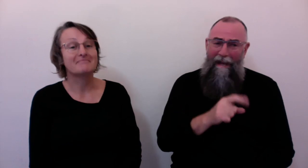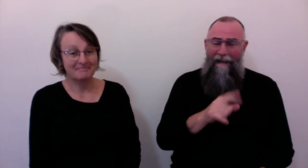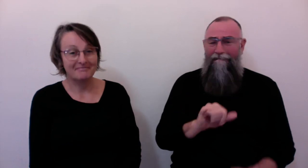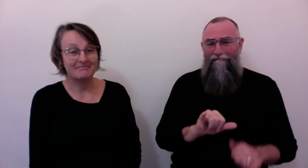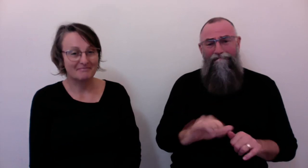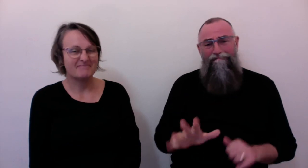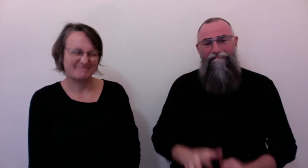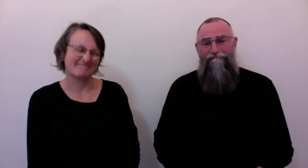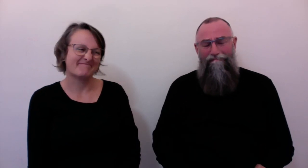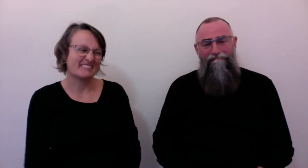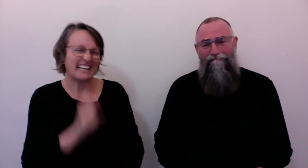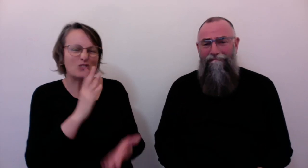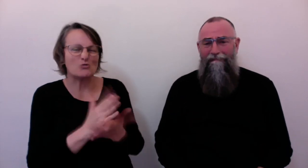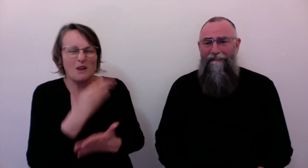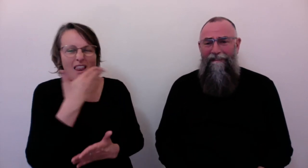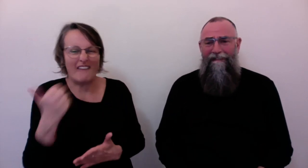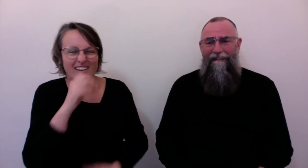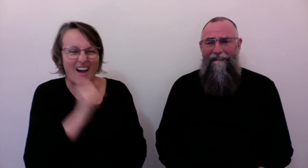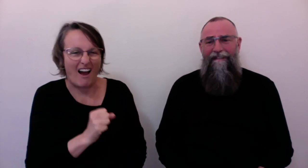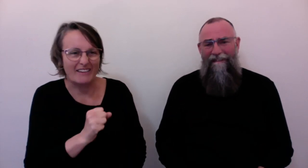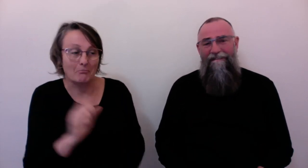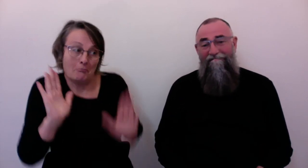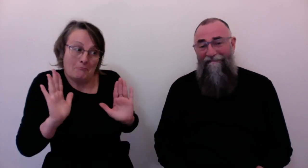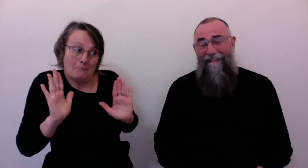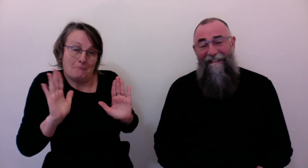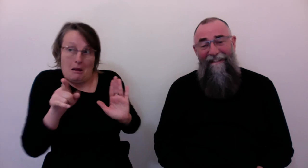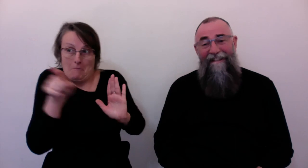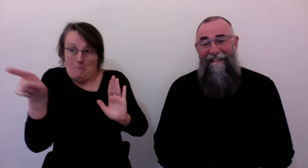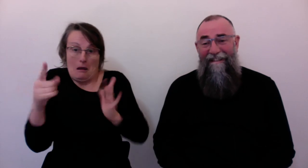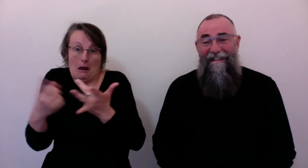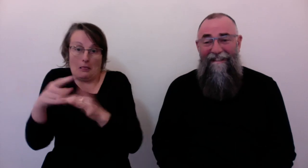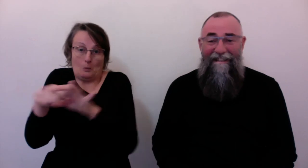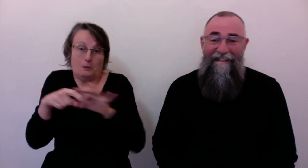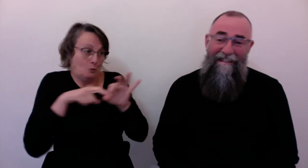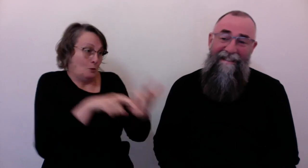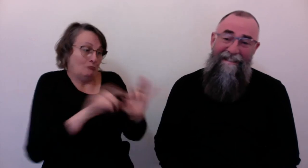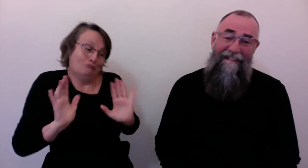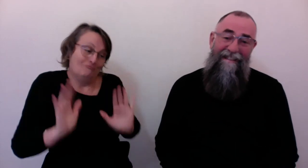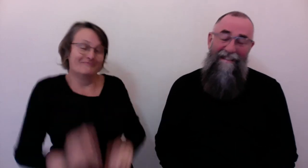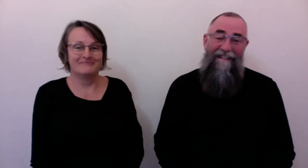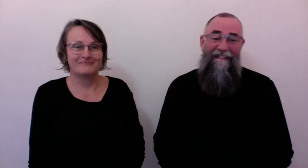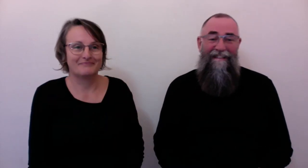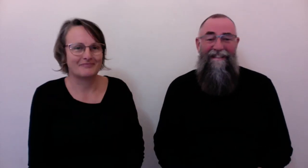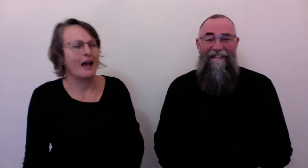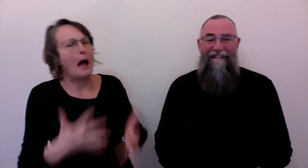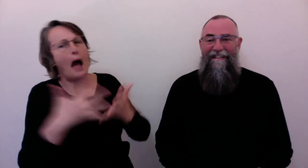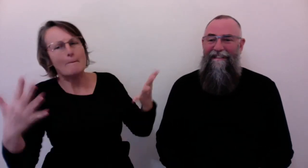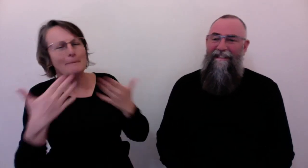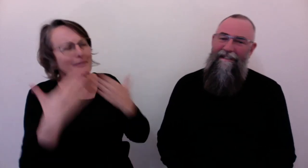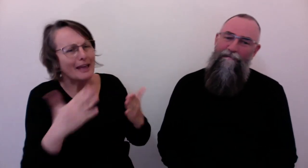He's a legend. Yeah, Yeah, he is. yeah. Just, hey, we didn't ask. We got to send him in. that's obviously from Dylan. A big thank you to Nathan Borg, an Thank actor you.